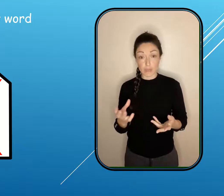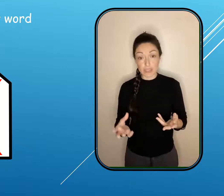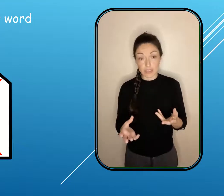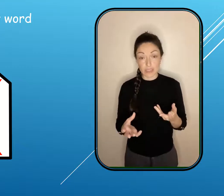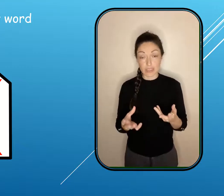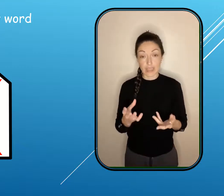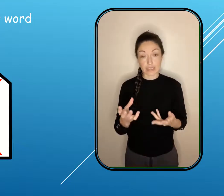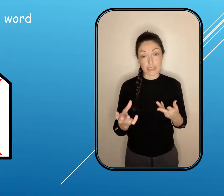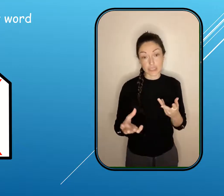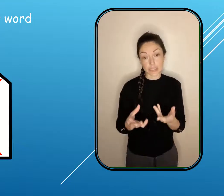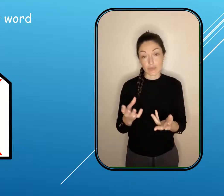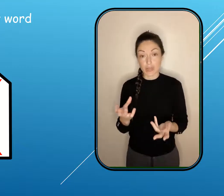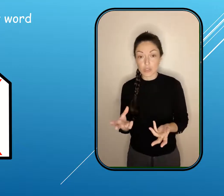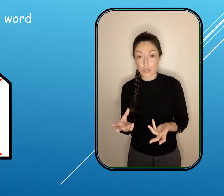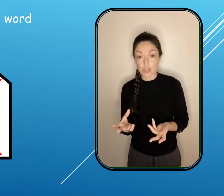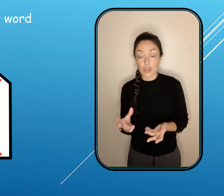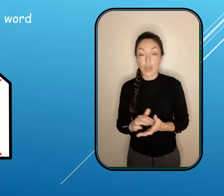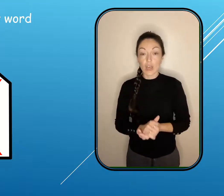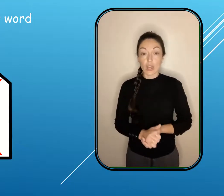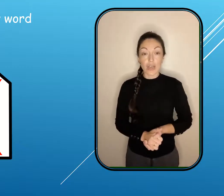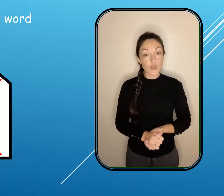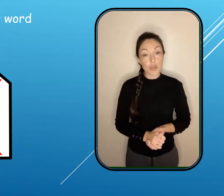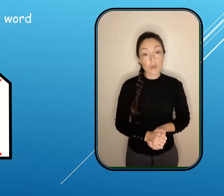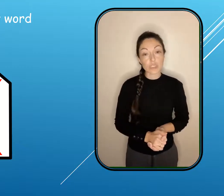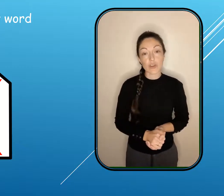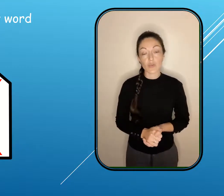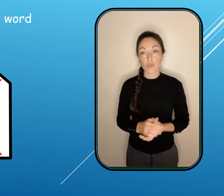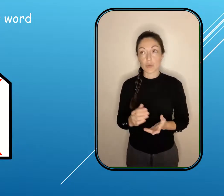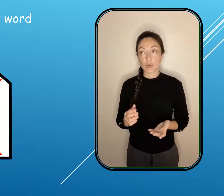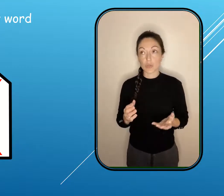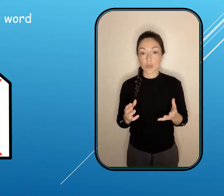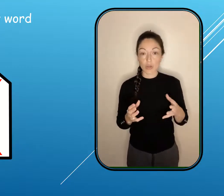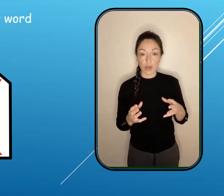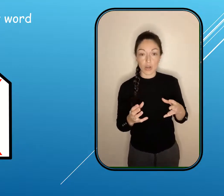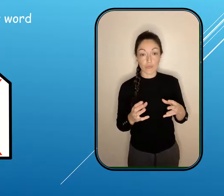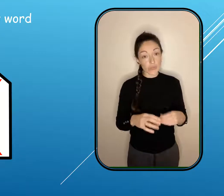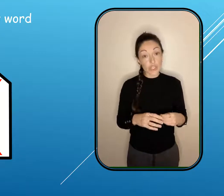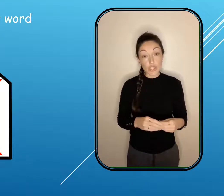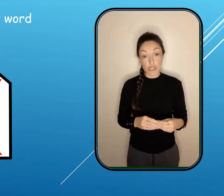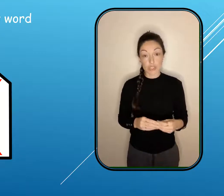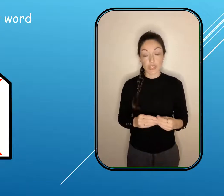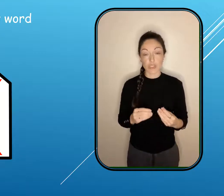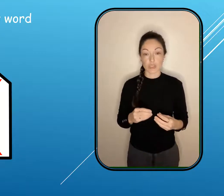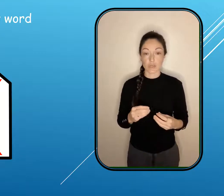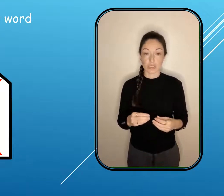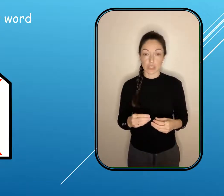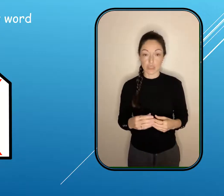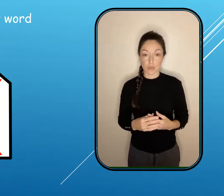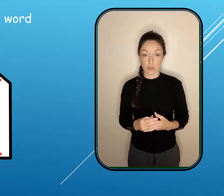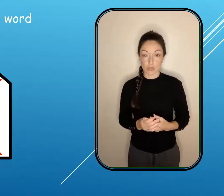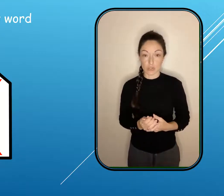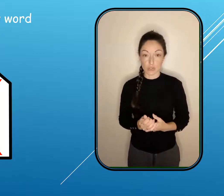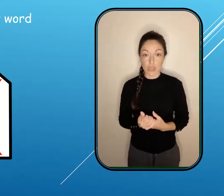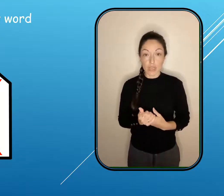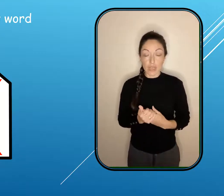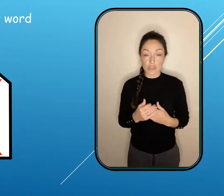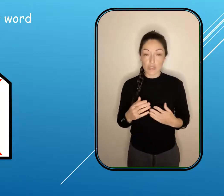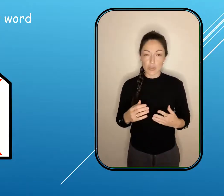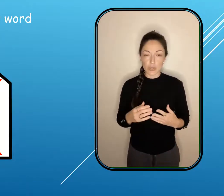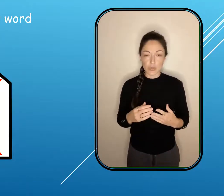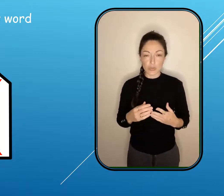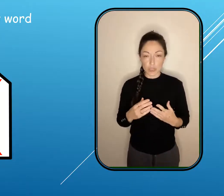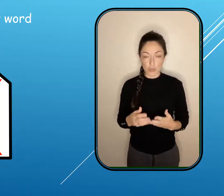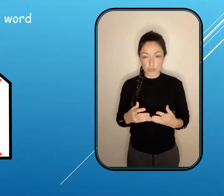progressively better in their understanding of Makaton. And you might also have people who are very good at communicating with Makaton, and